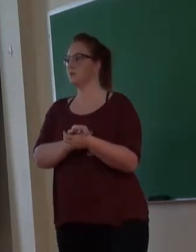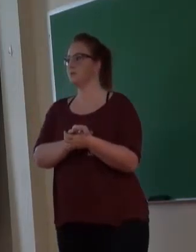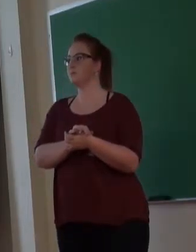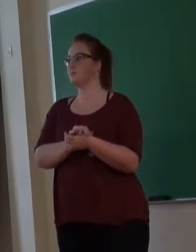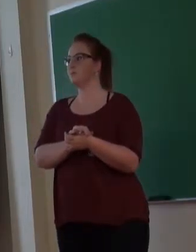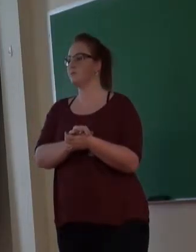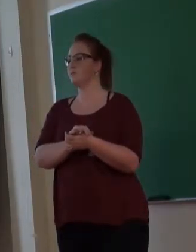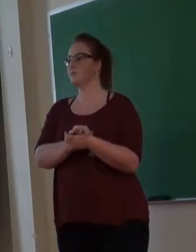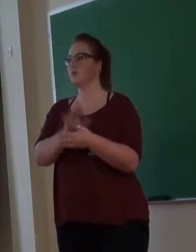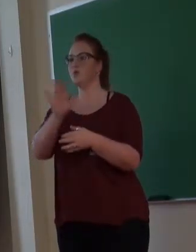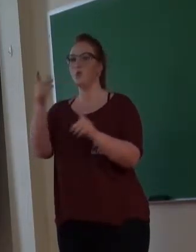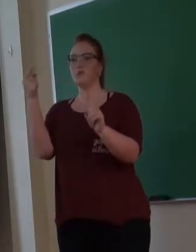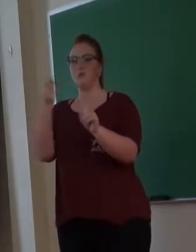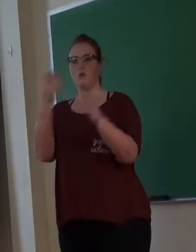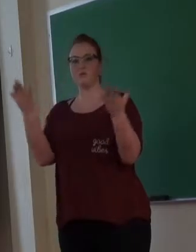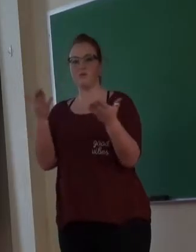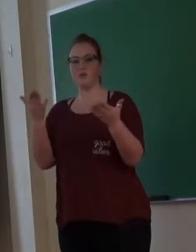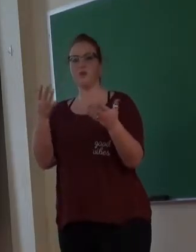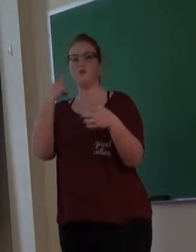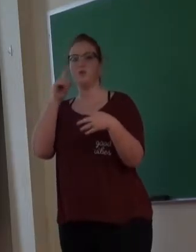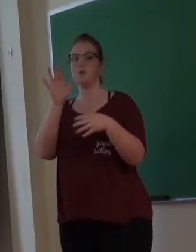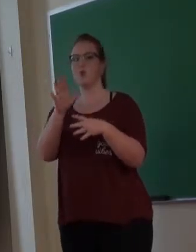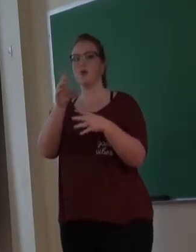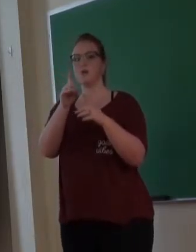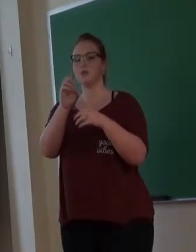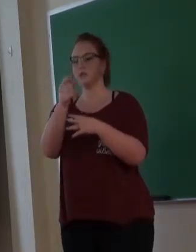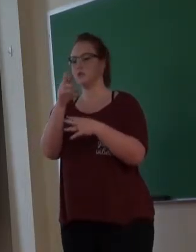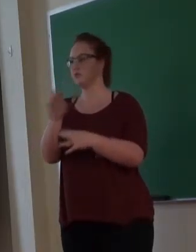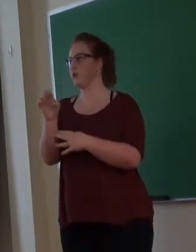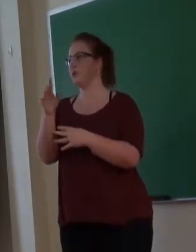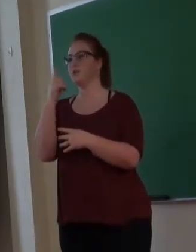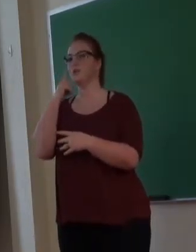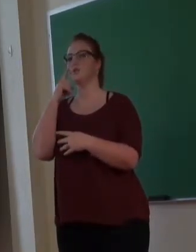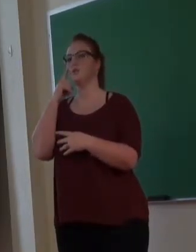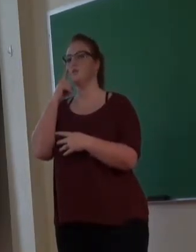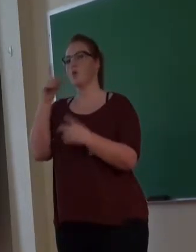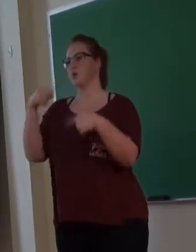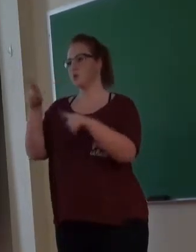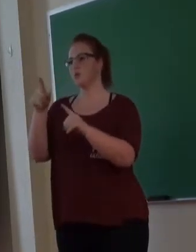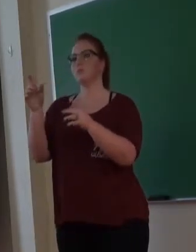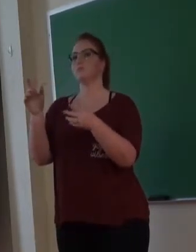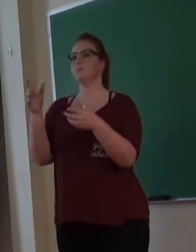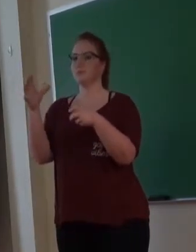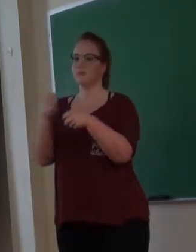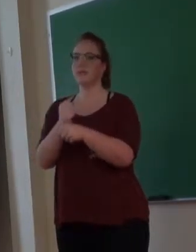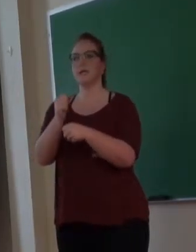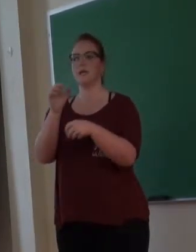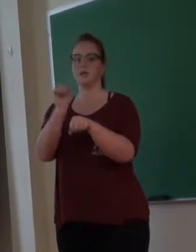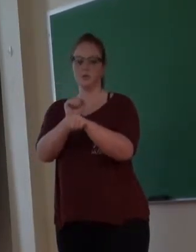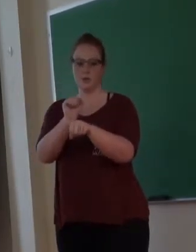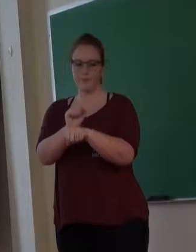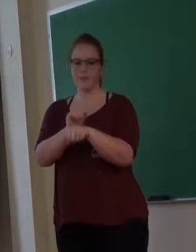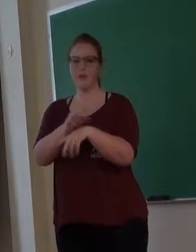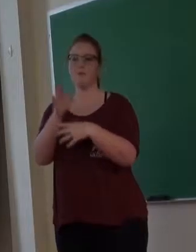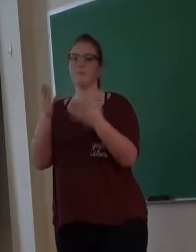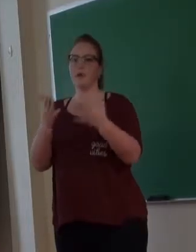purpose for being here and earning degrees is to help you land a job and potentially even an internship along the way, right, as